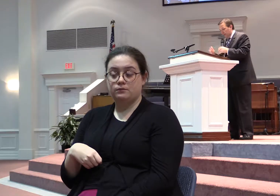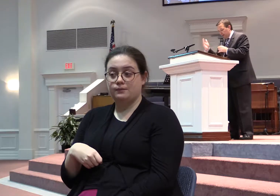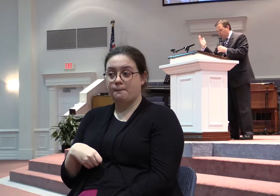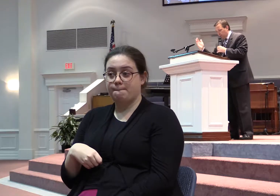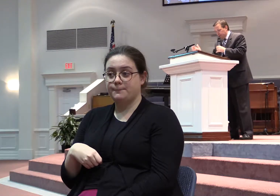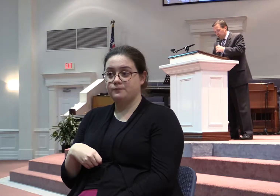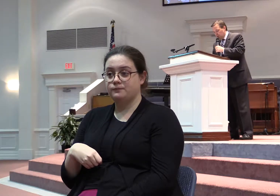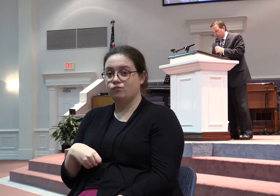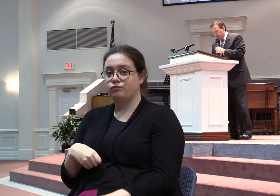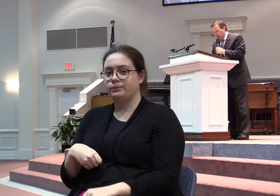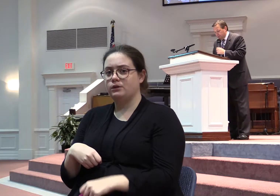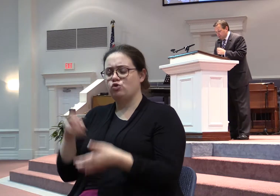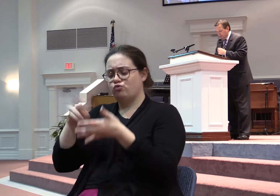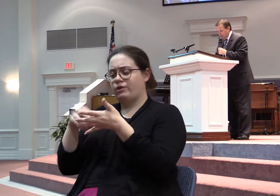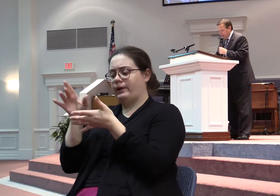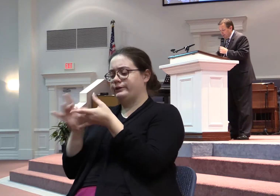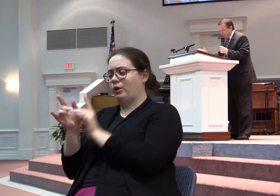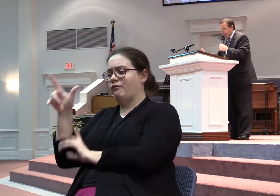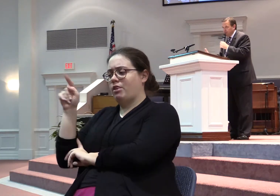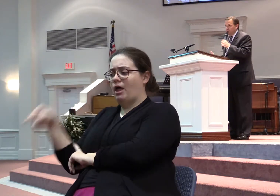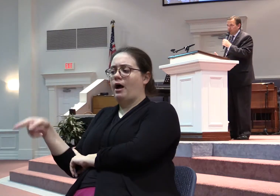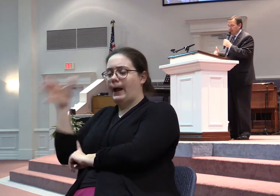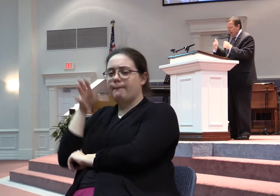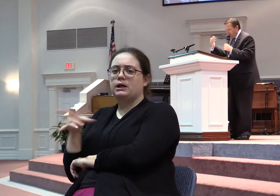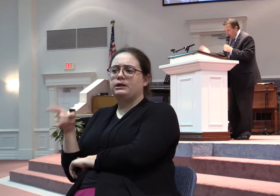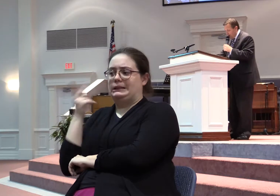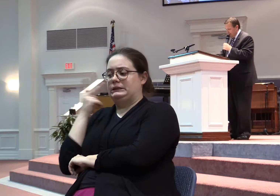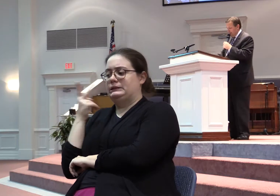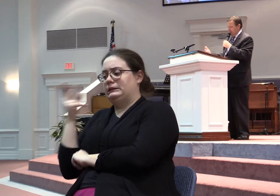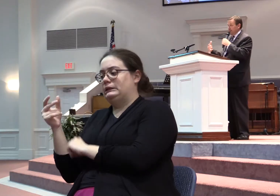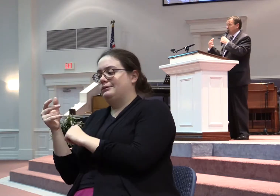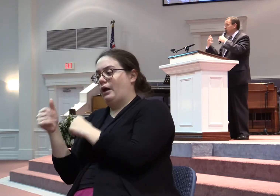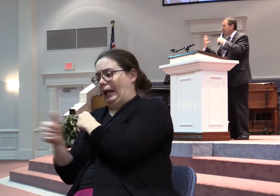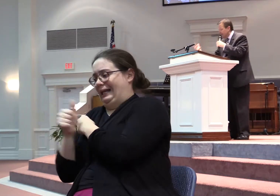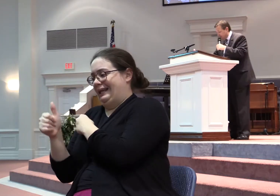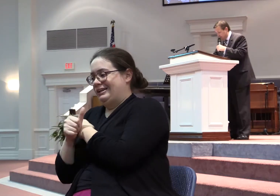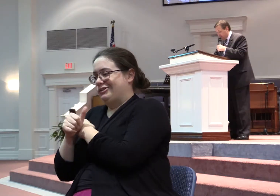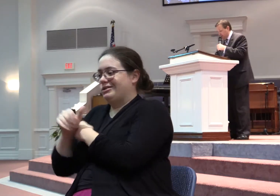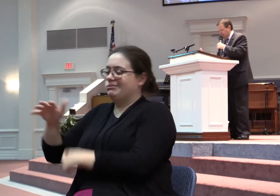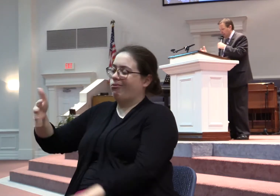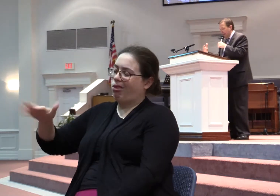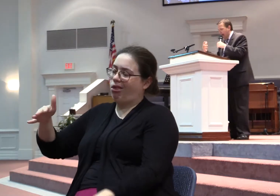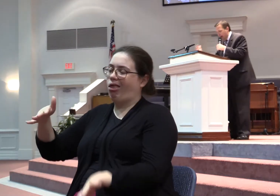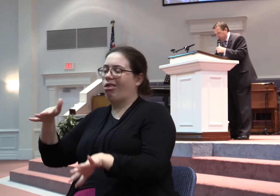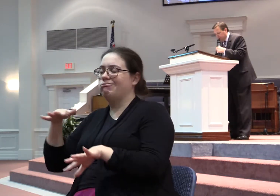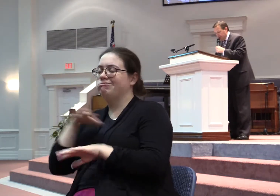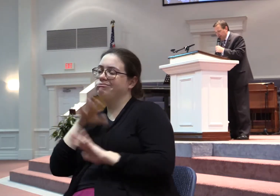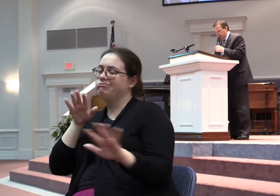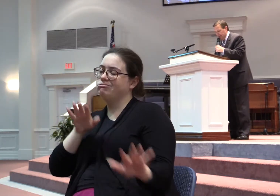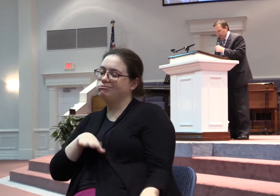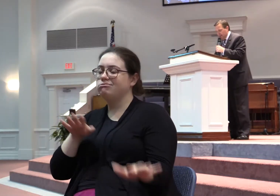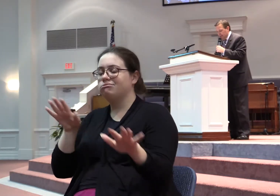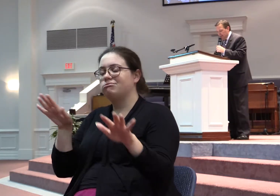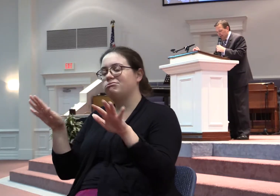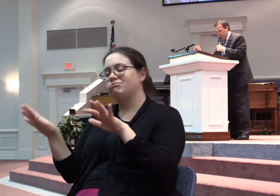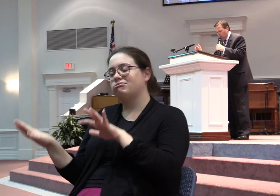You can't help but read the story of Lot and see the dangers of half-heartedness and complacency and apathy